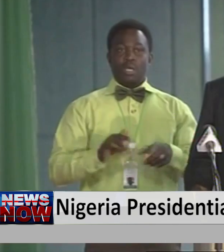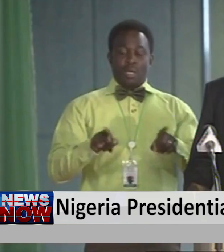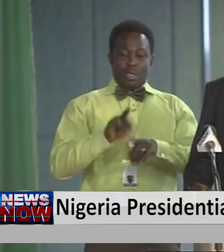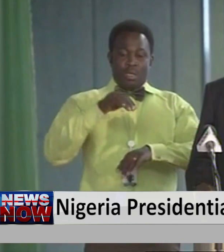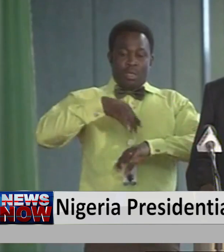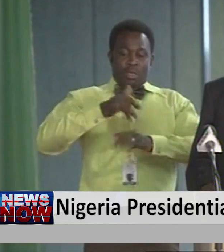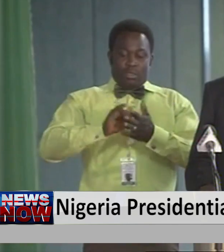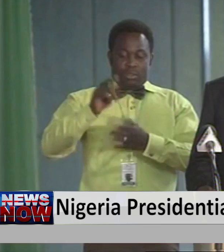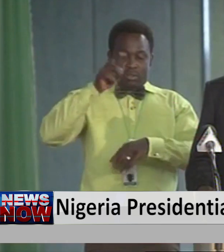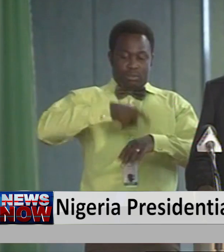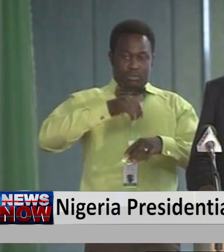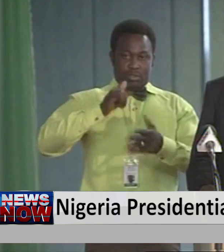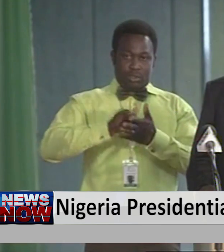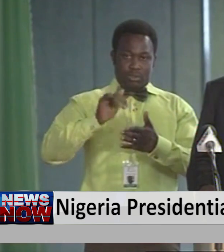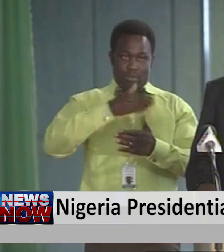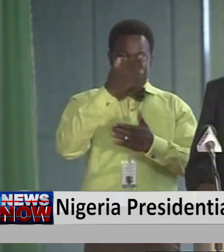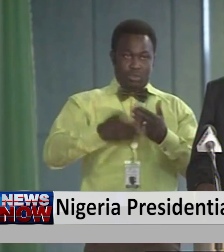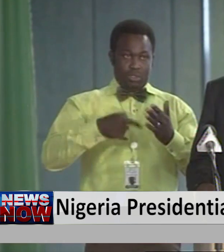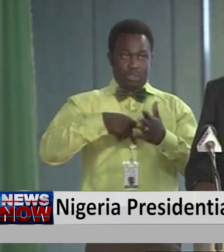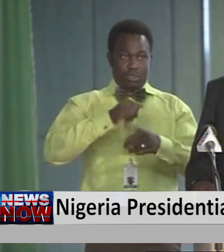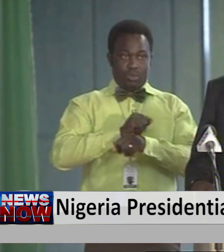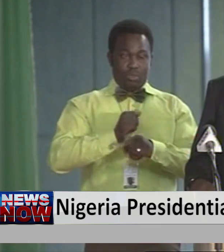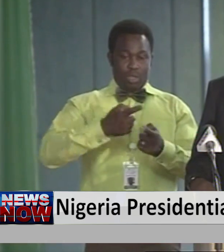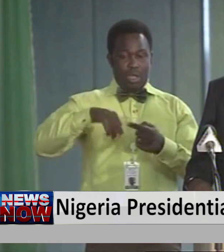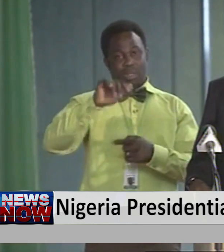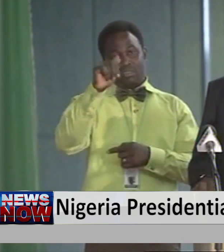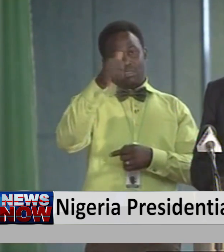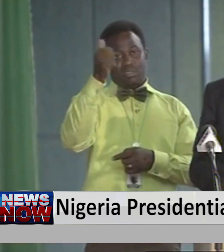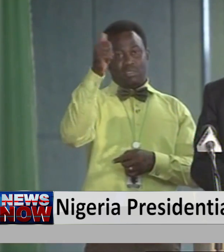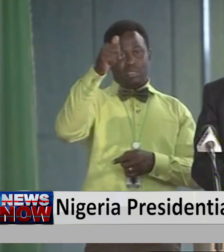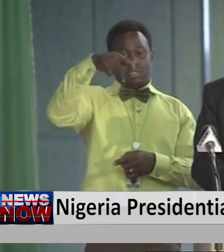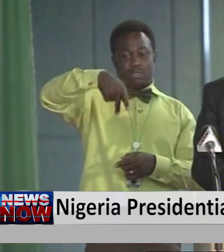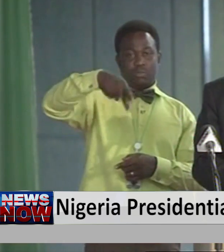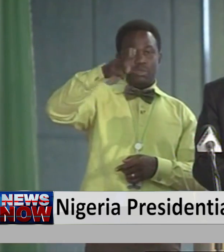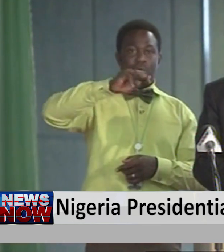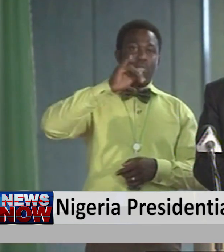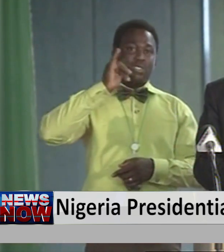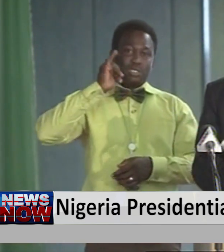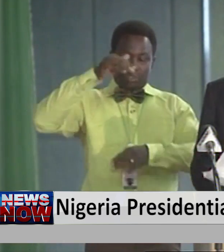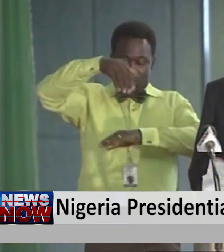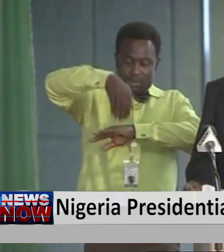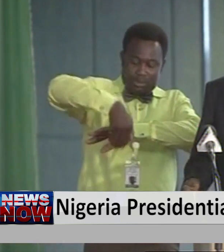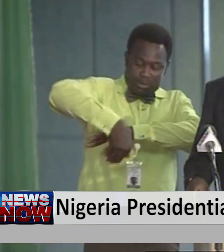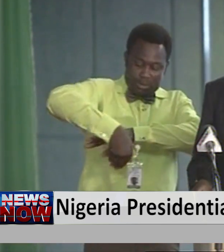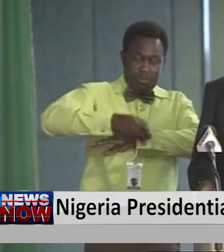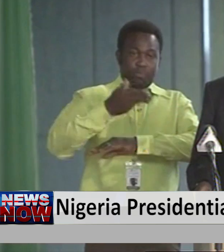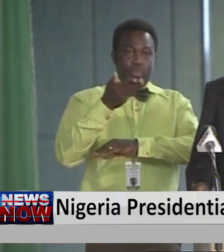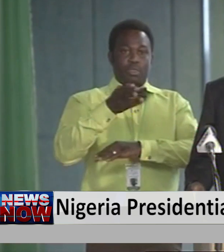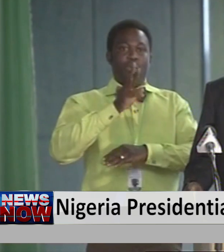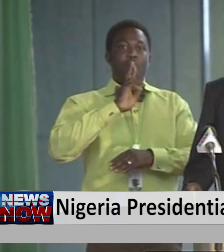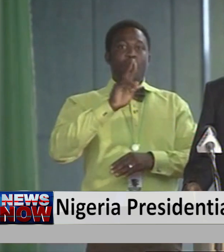we concluded this assignment at about 10 p.m. last night, there were